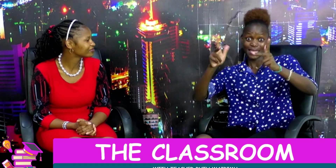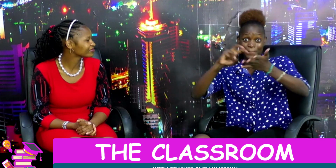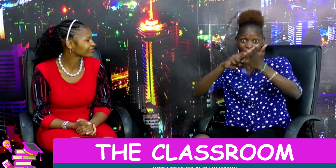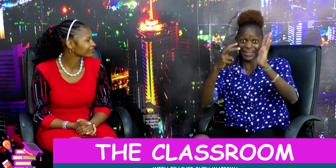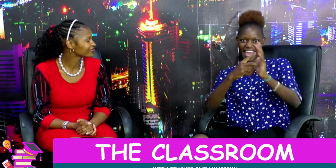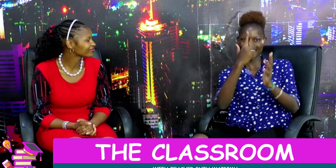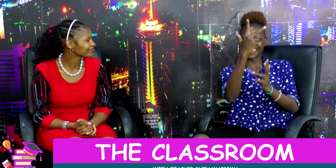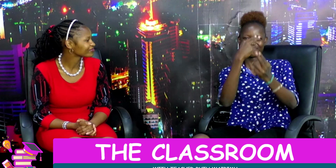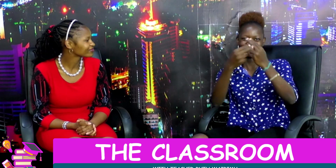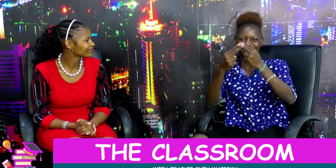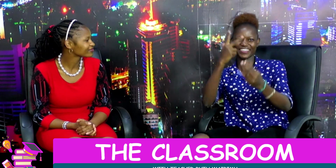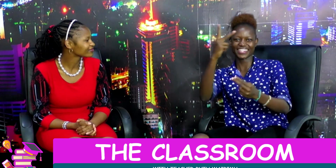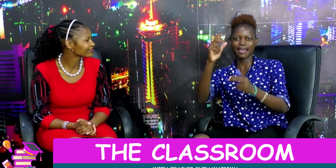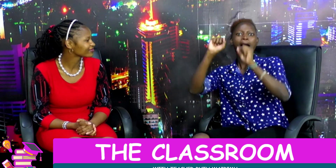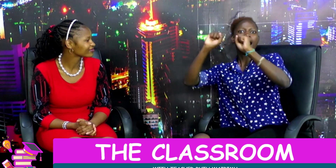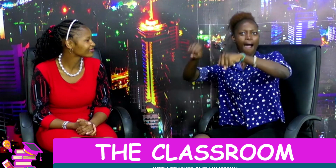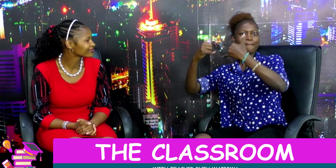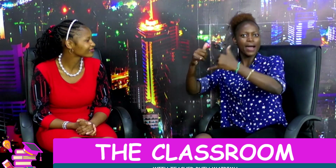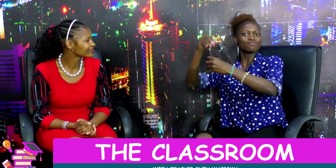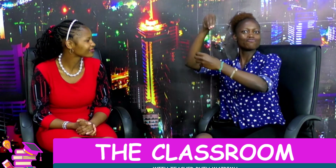basketball. I am